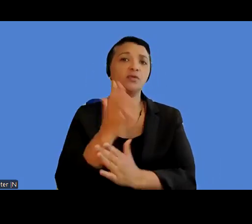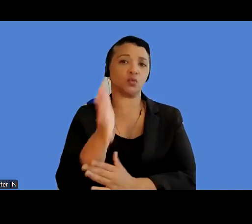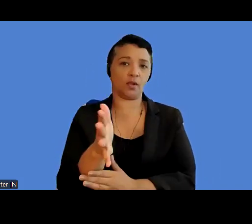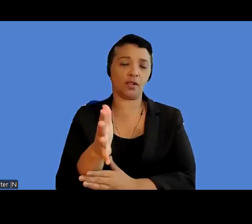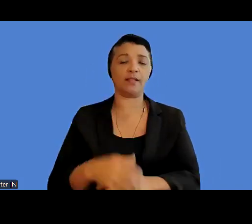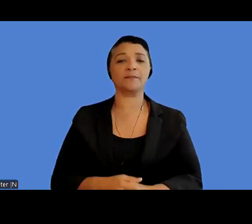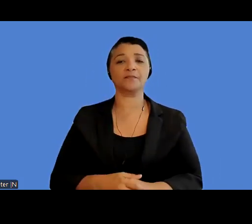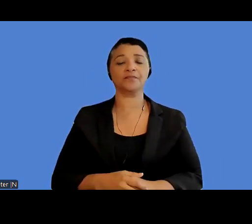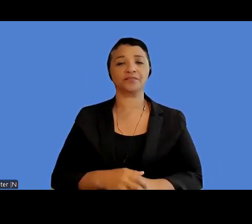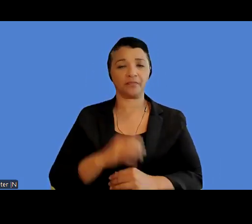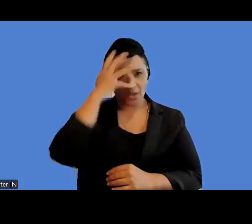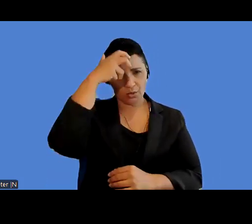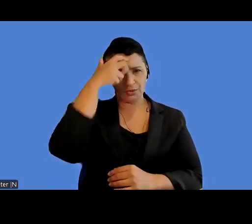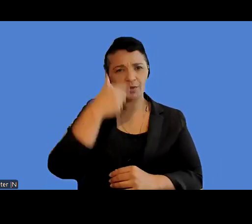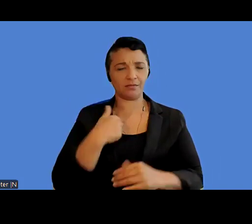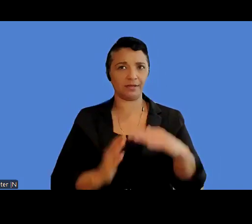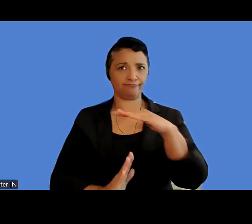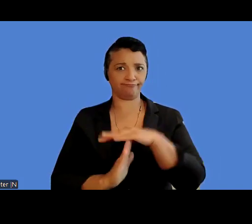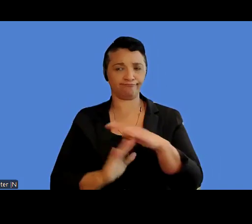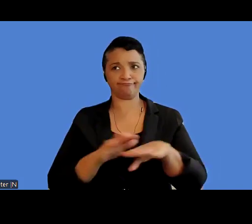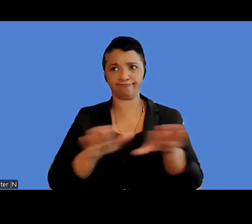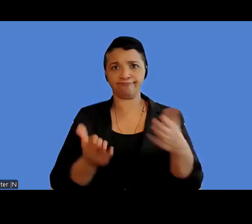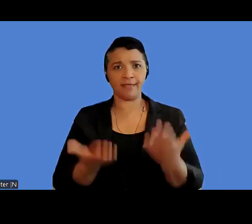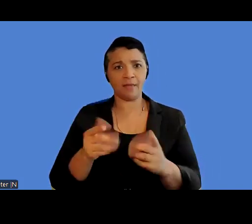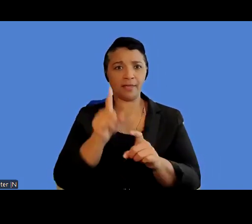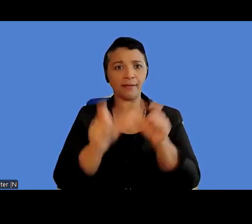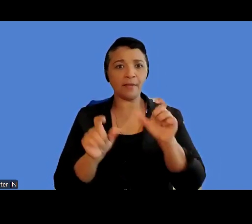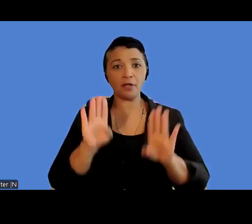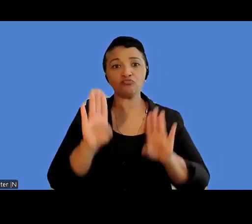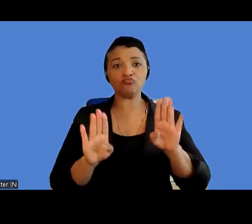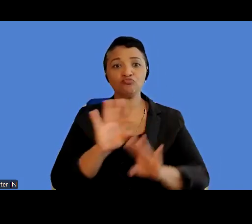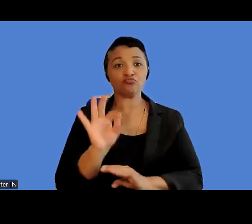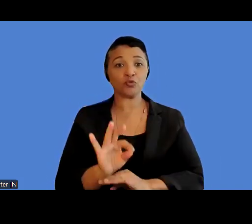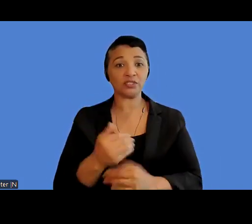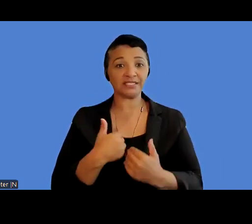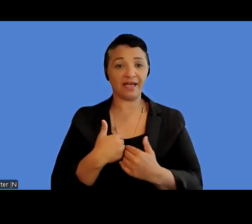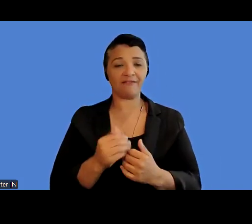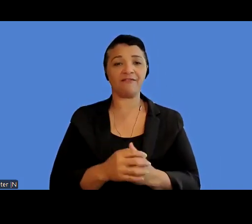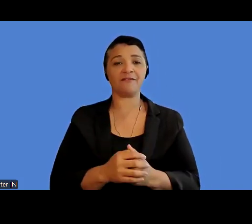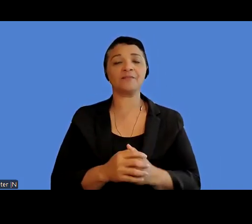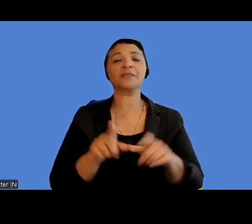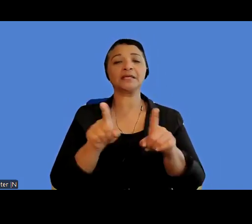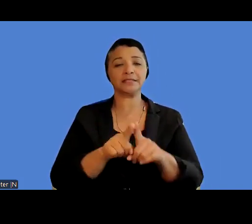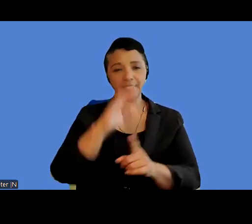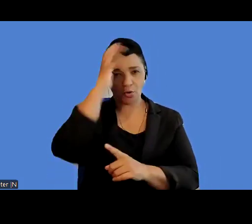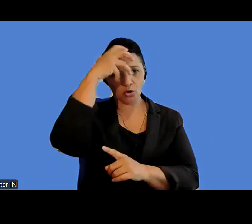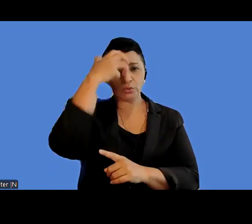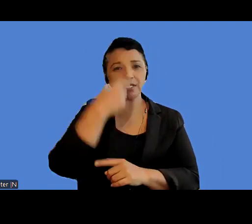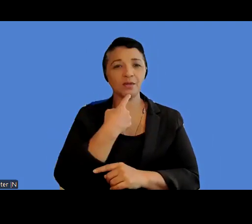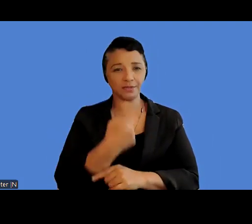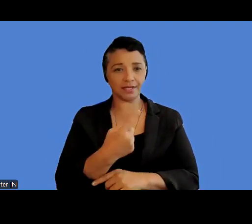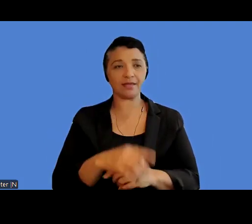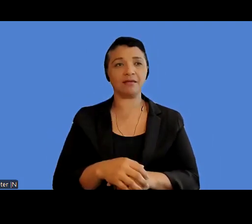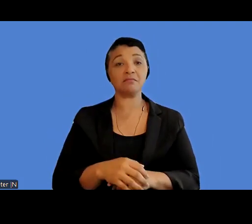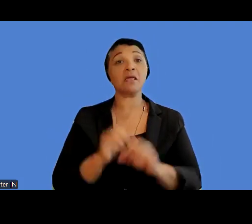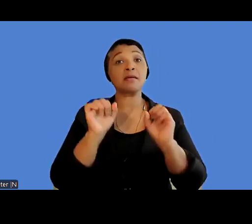Rosario, I think I'll stop here in case there are questions. I think as Rosario mentioned, feel free to use